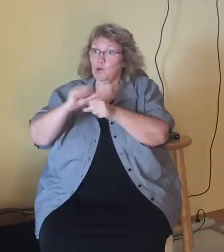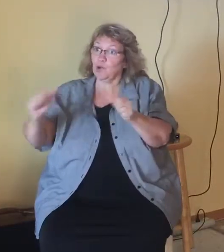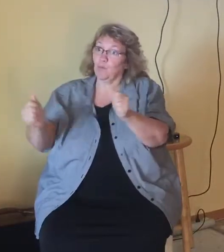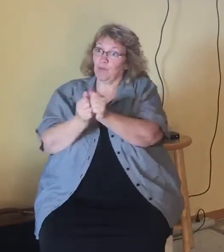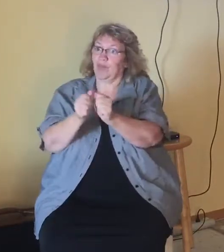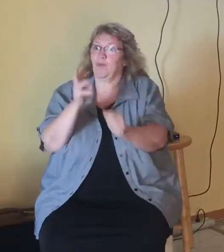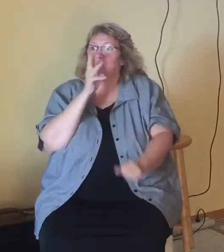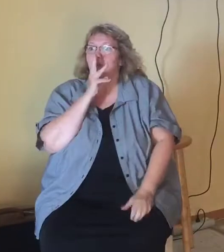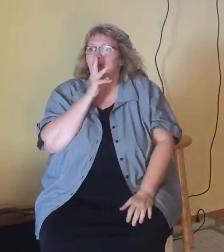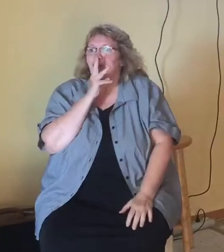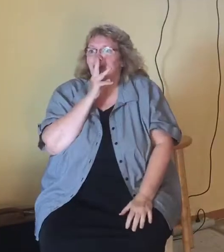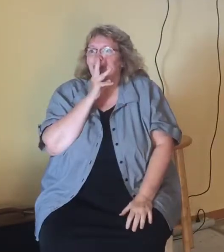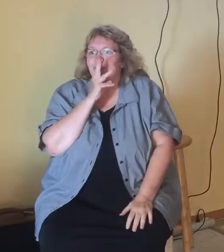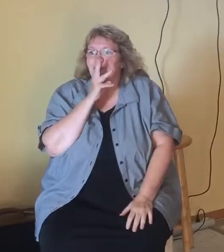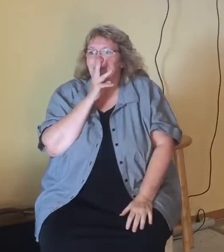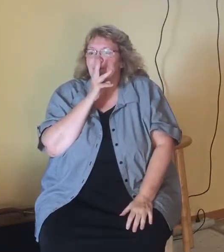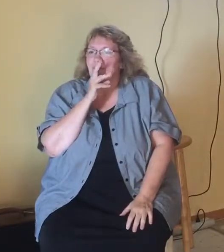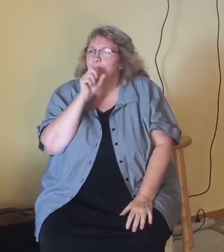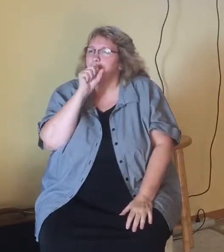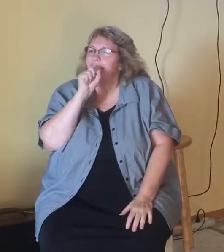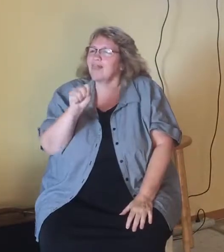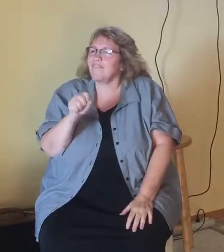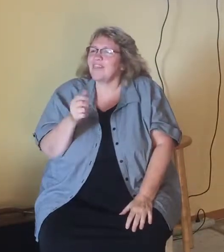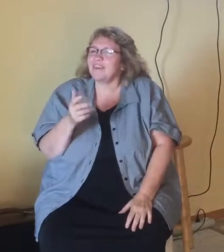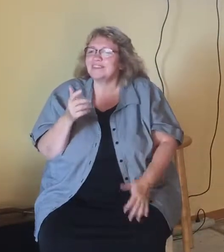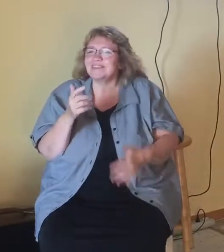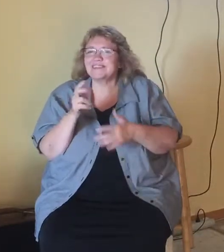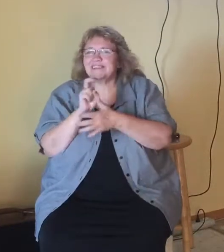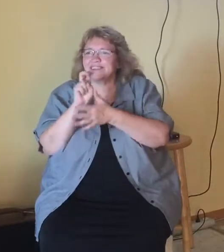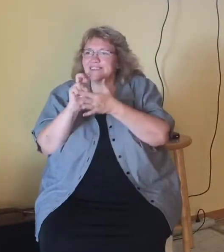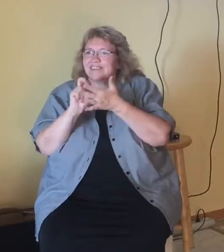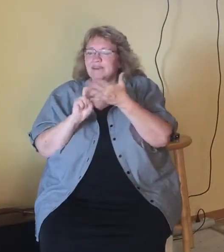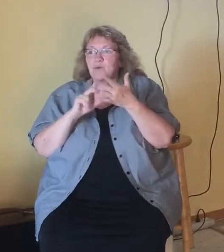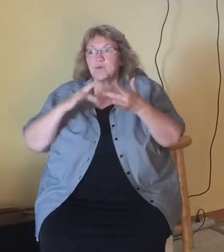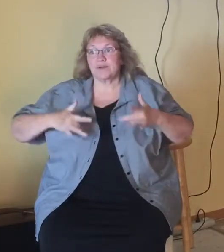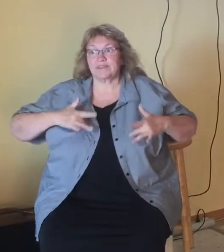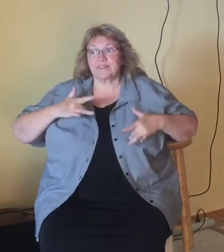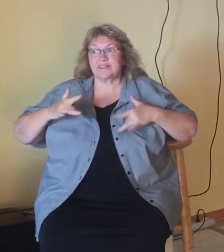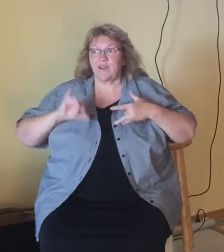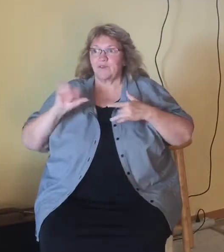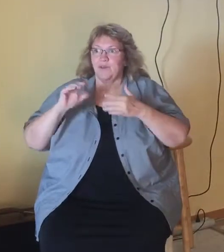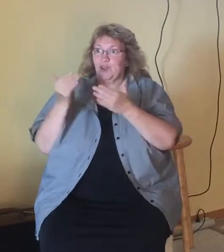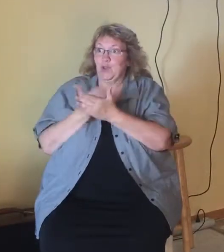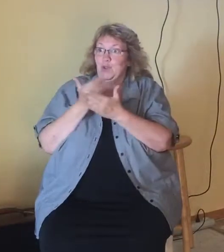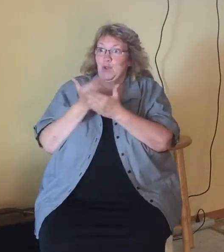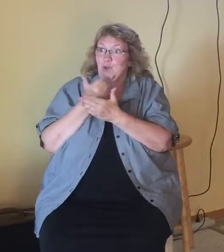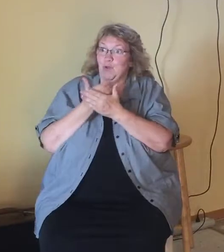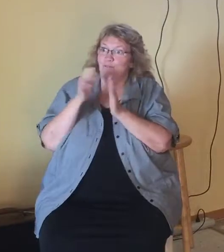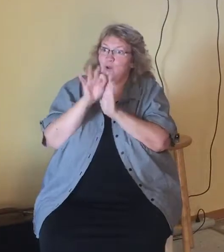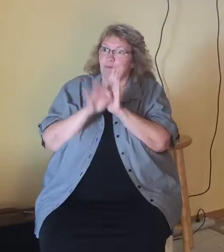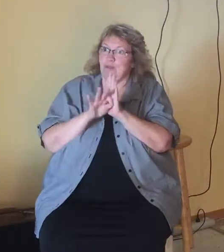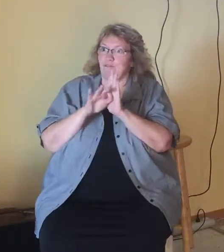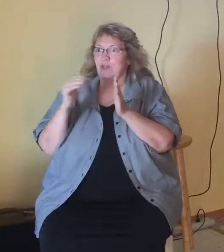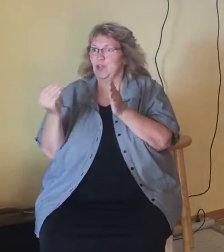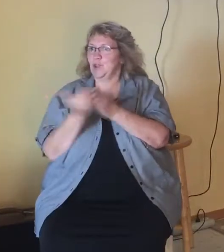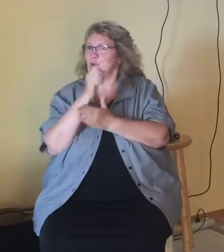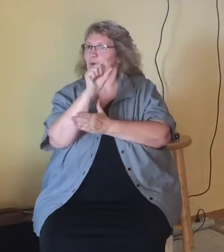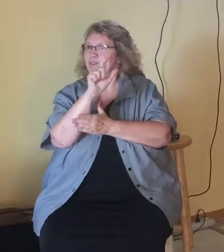So water's needed. But I love this. We're super excited also about our newly reformulated Slim, the